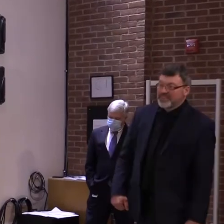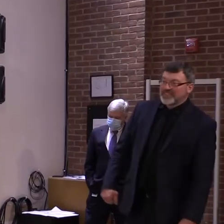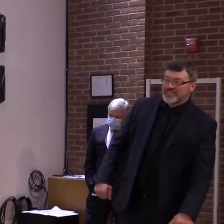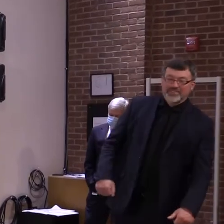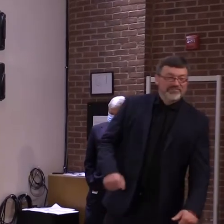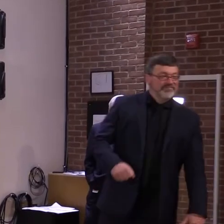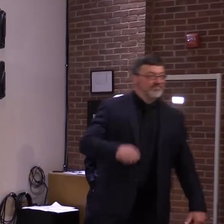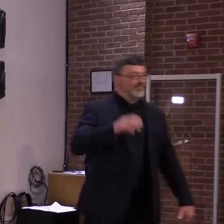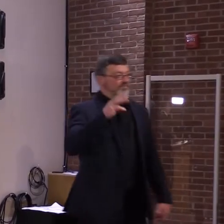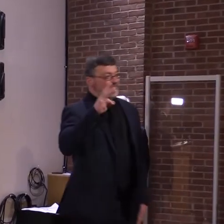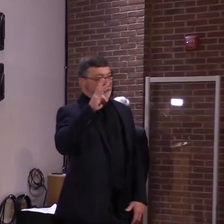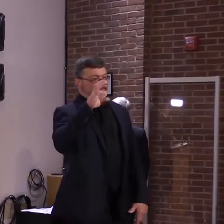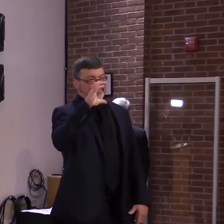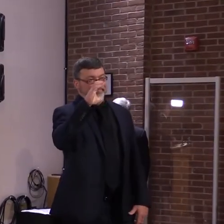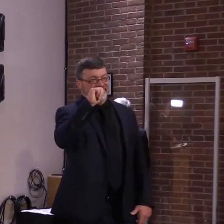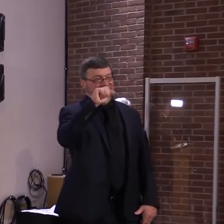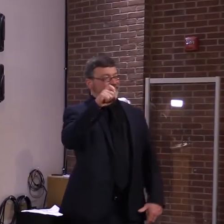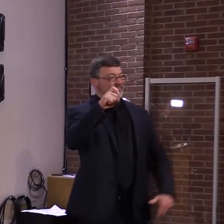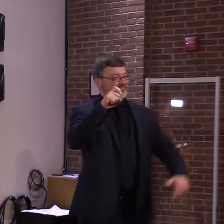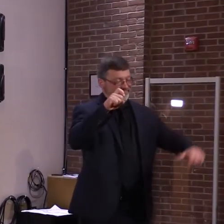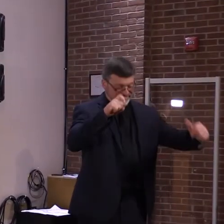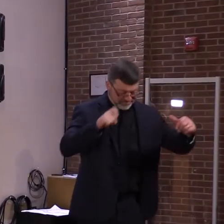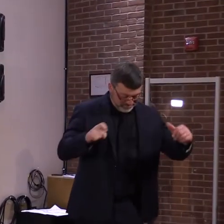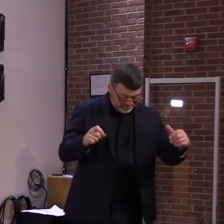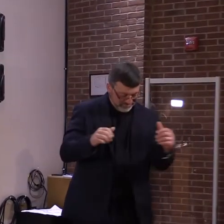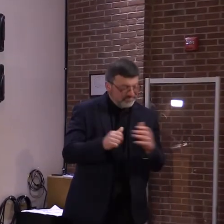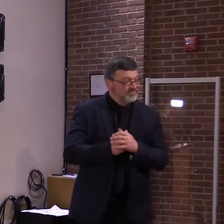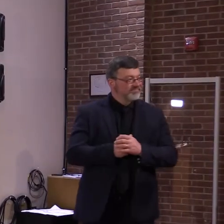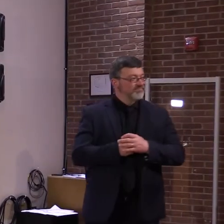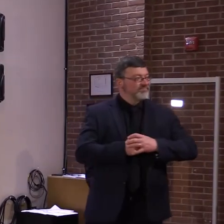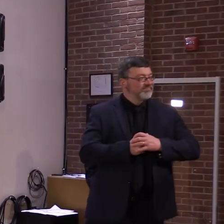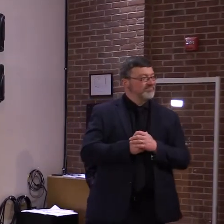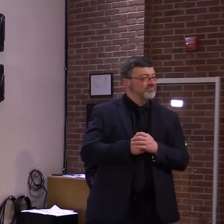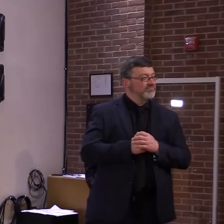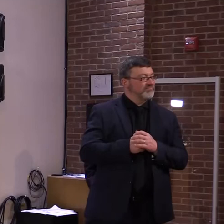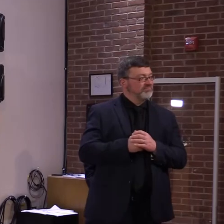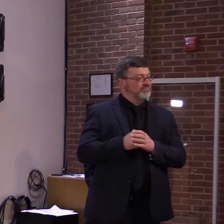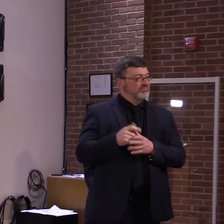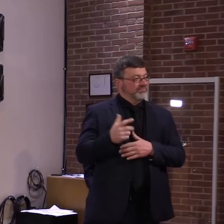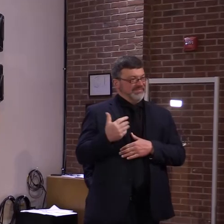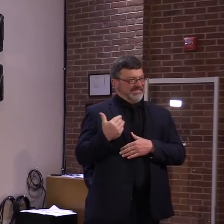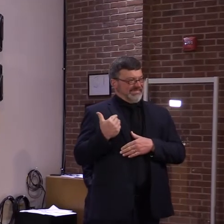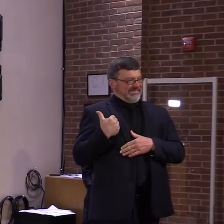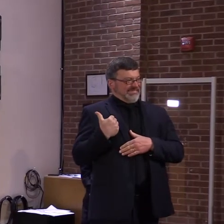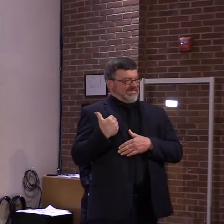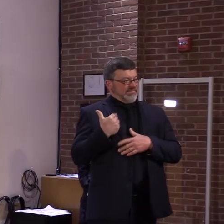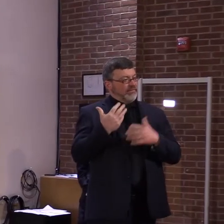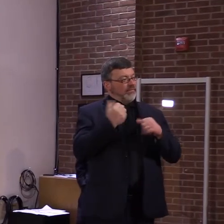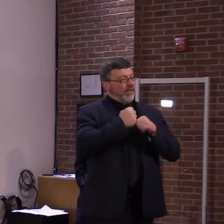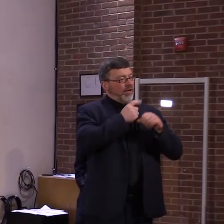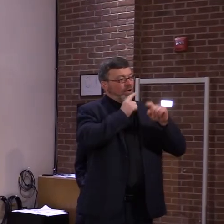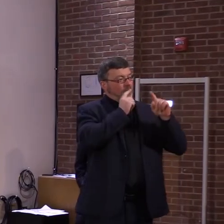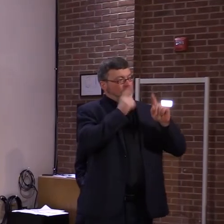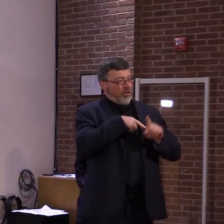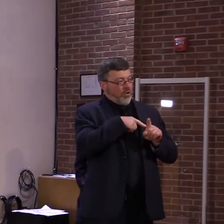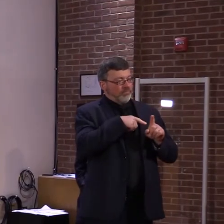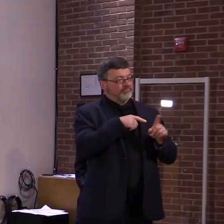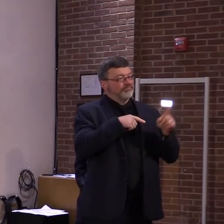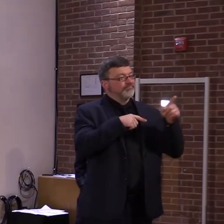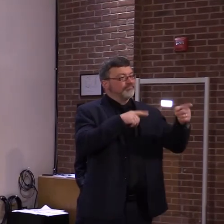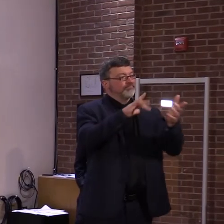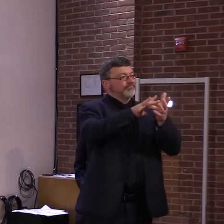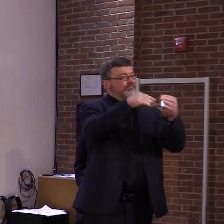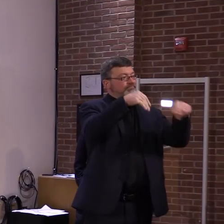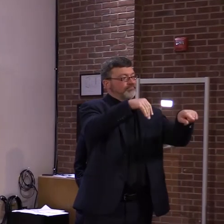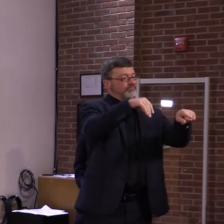Hello. A recent report came out that said CVS and Walgreens have wasted hundreds of thousands of doses. Have you all heard anything from the